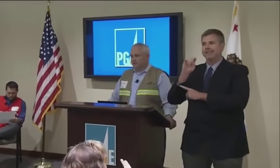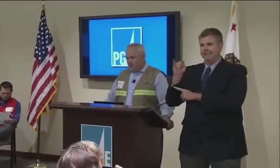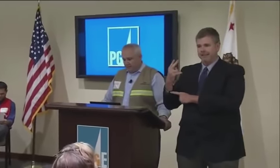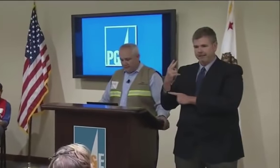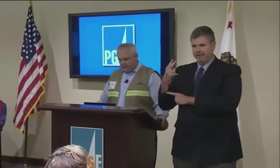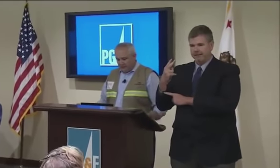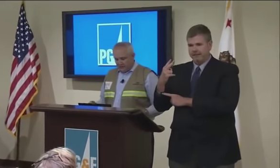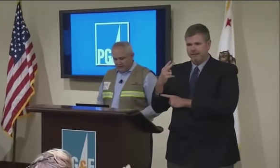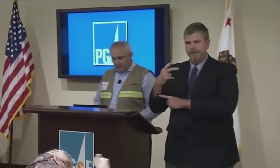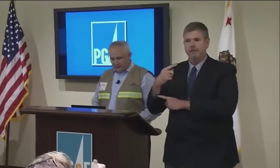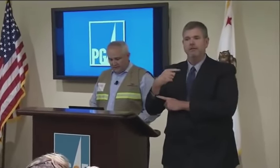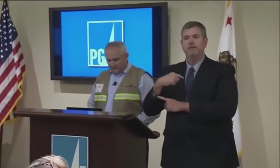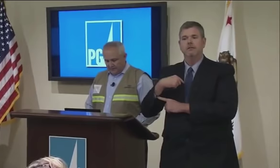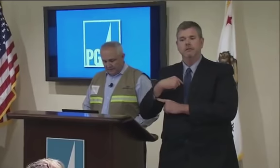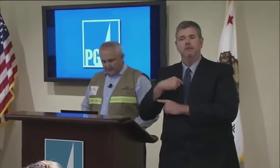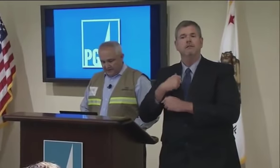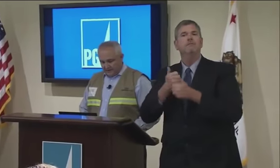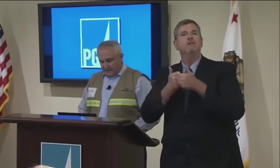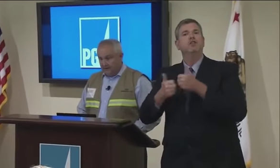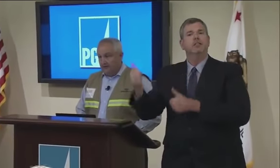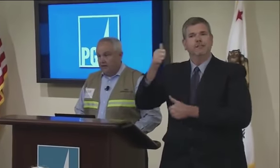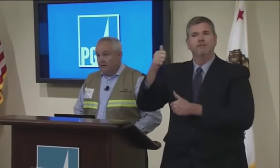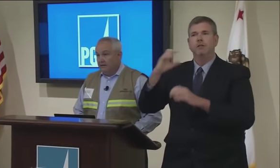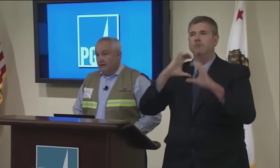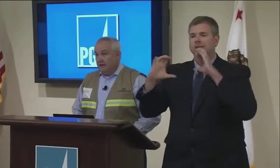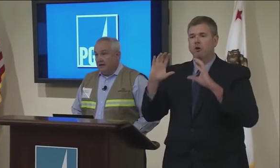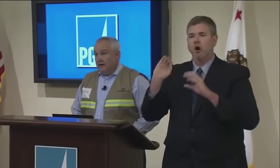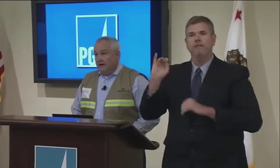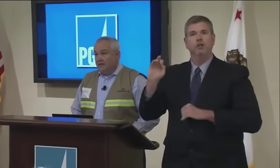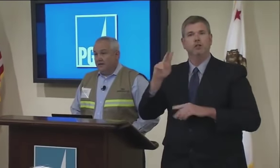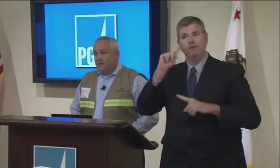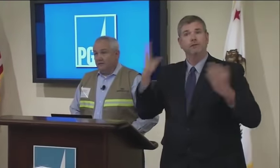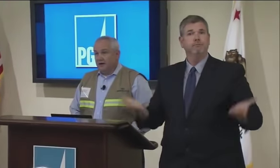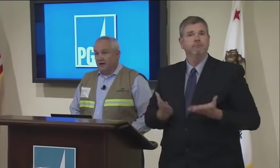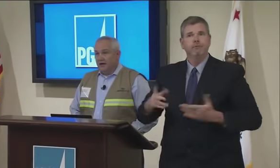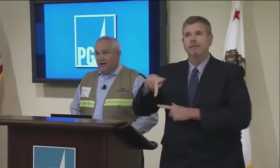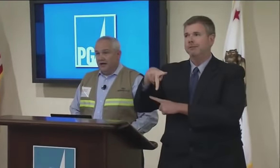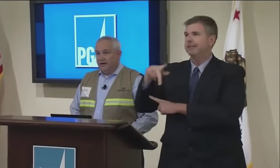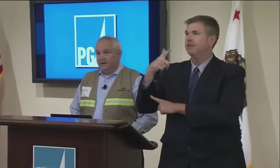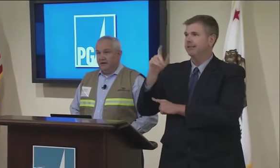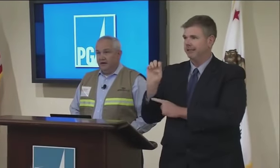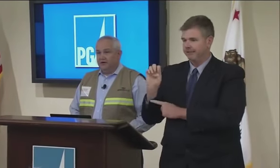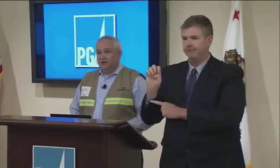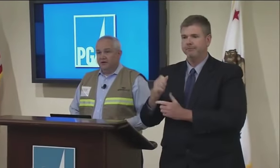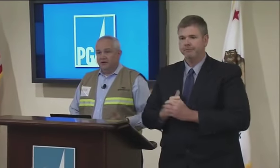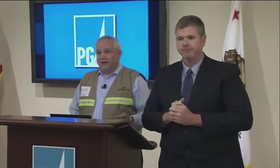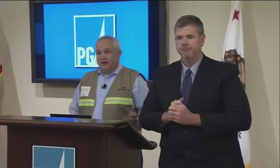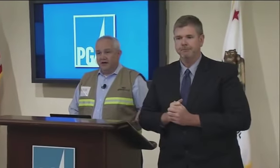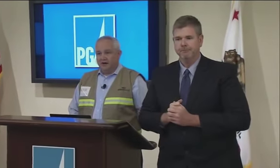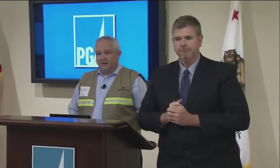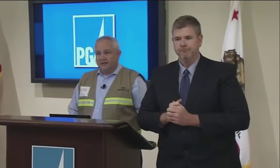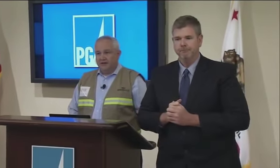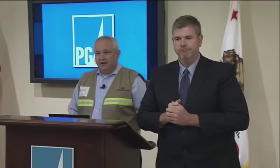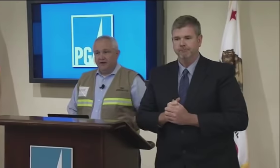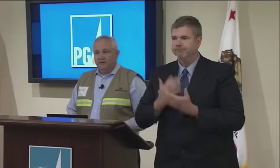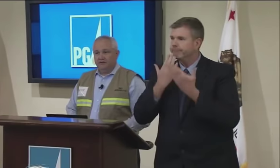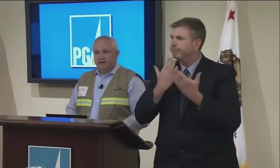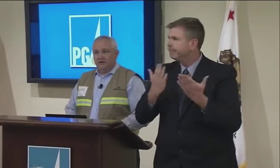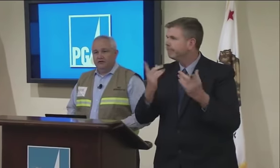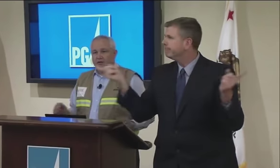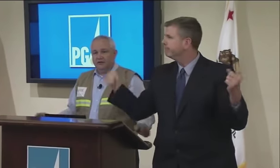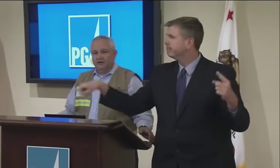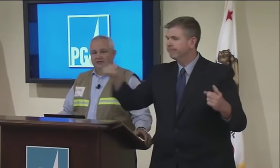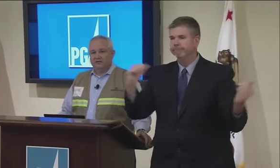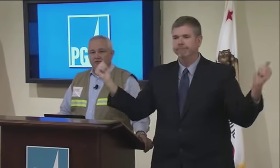the Public Information Officer for this event. Thank you for being here tonight. Also want to thank our team here